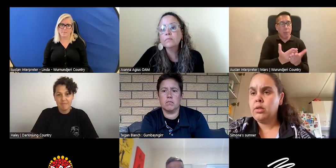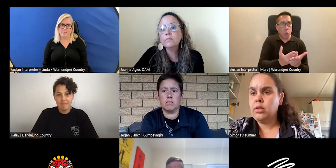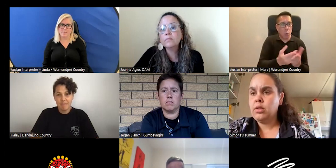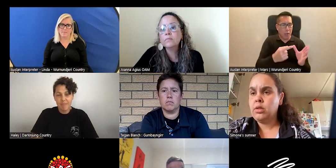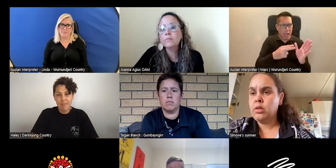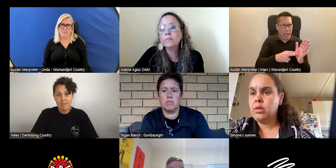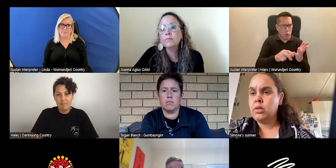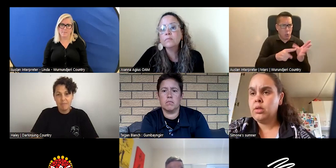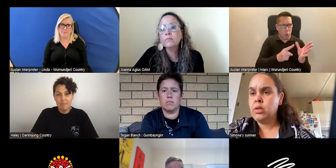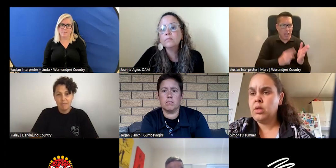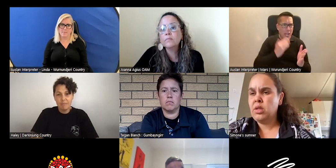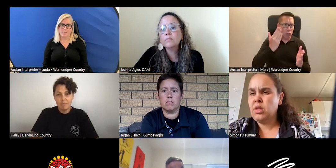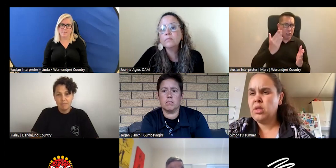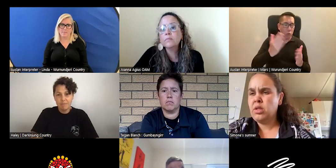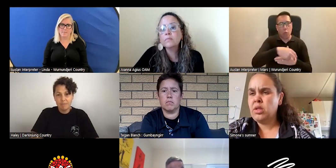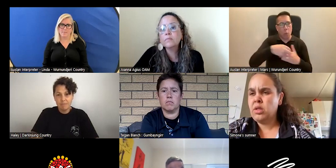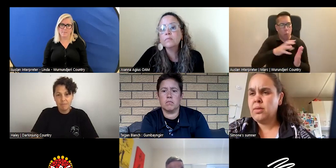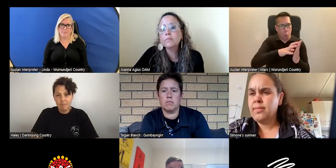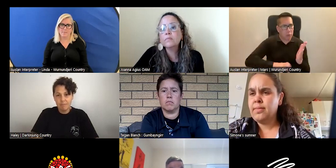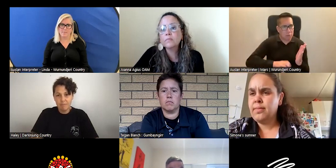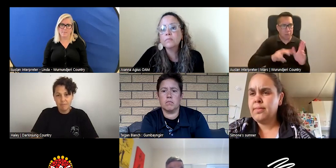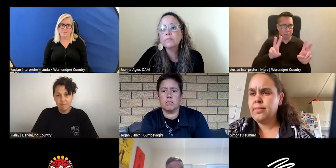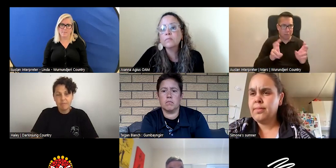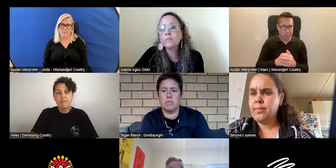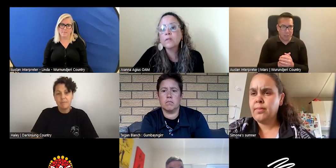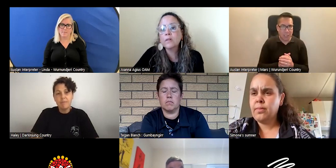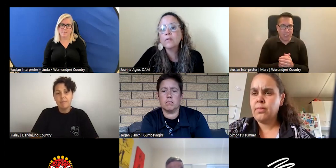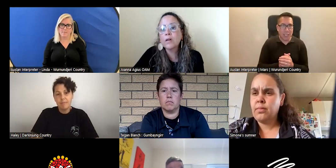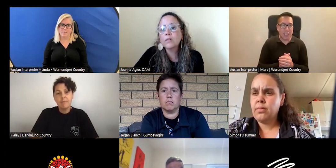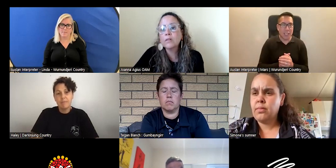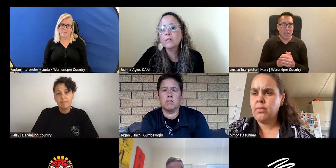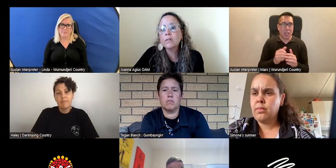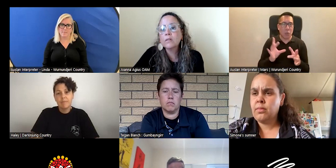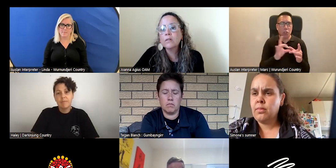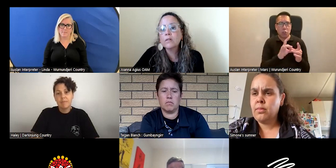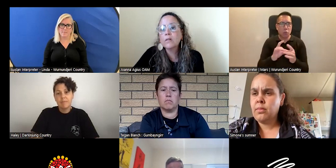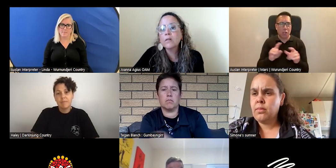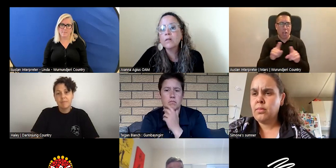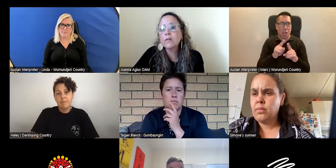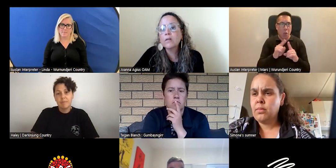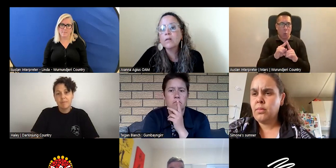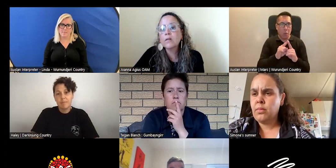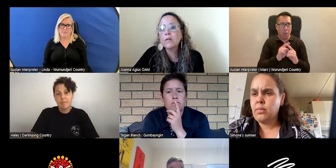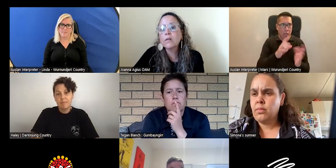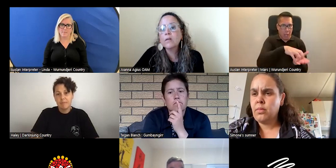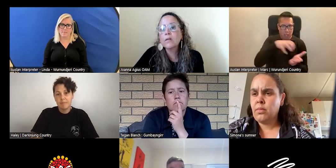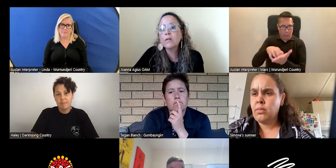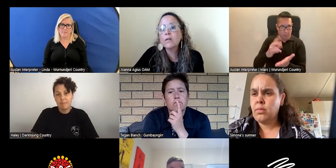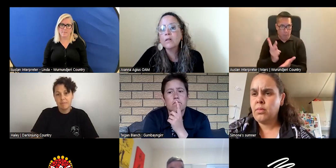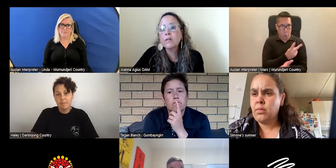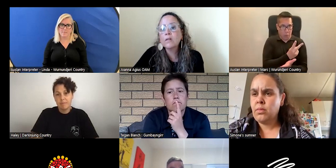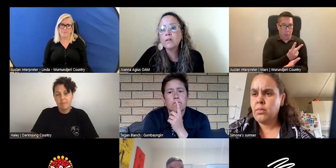address or an annual report into Parliament with a joint sitting of the Upper House and Lower House. And that